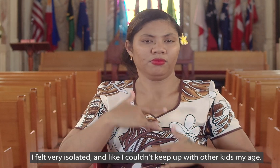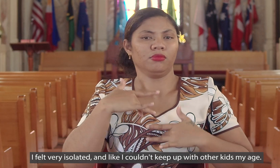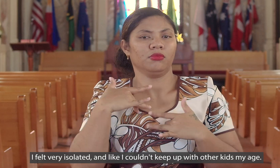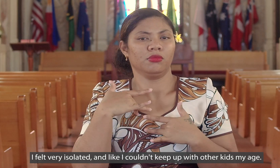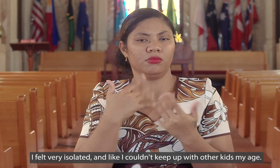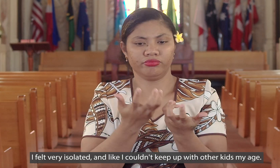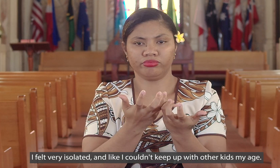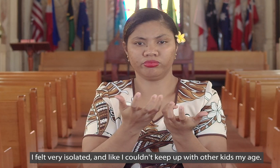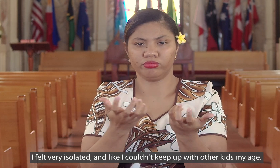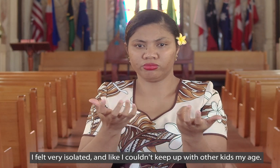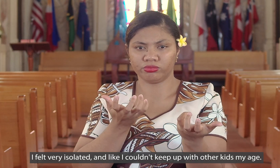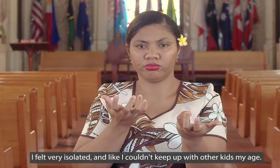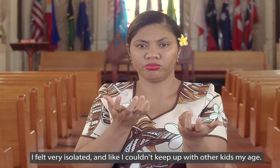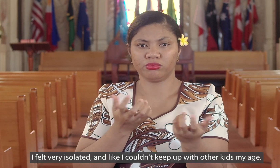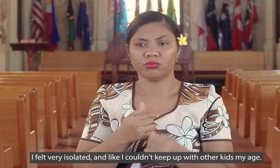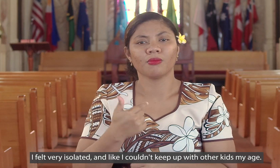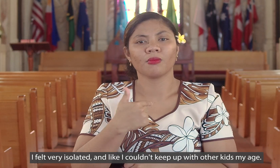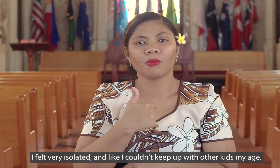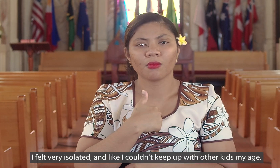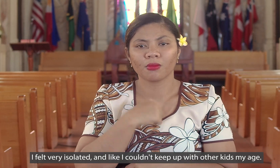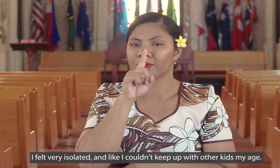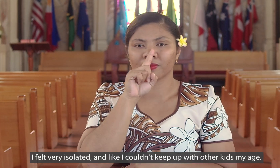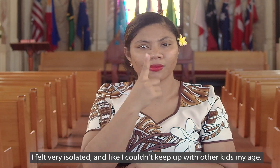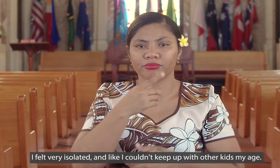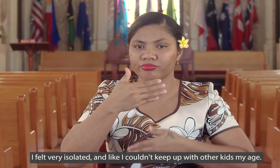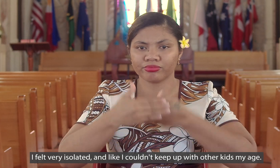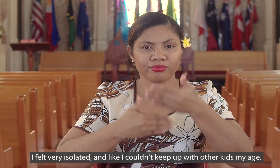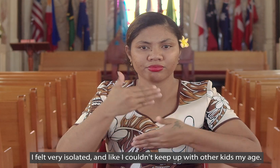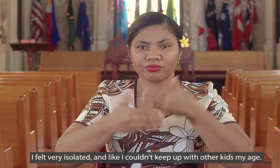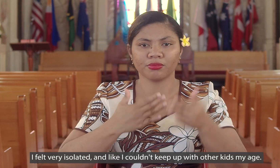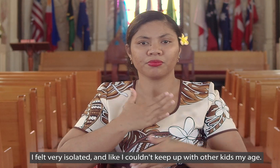very isolated and like I couldn't keep up with the other kids my age.